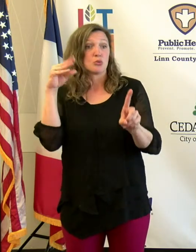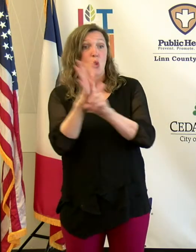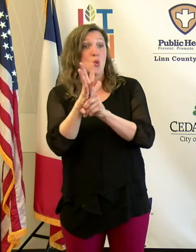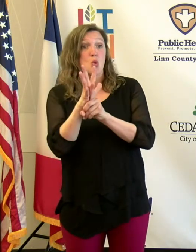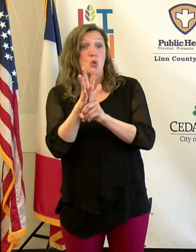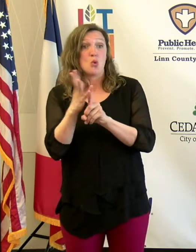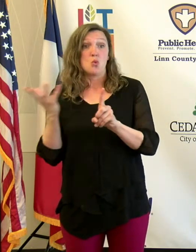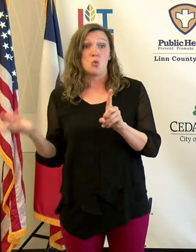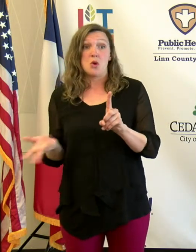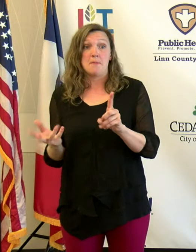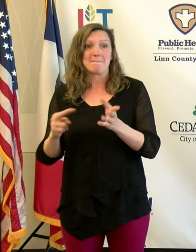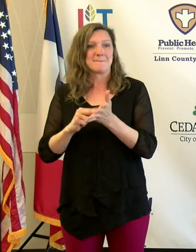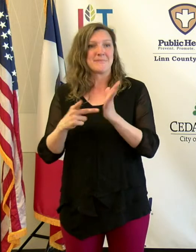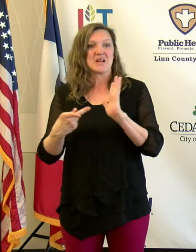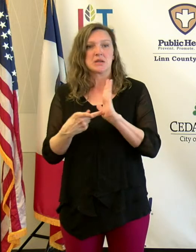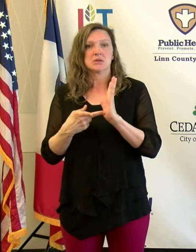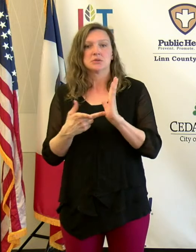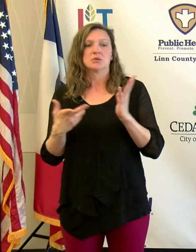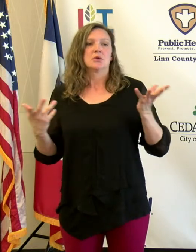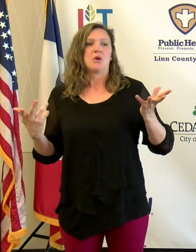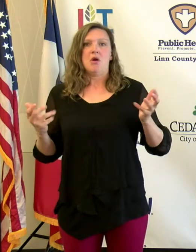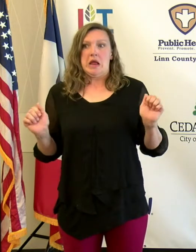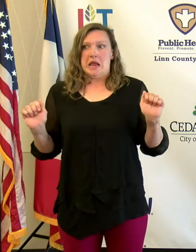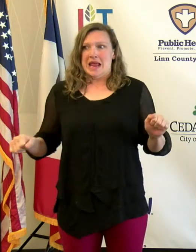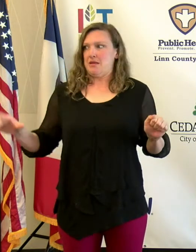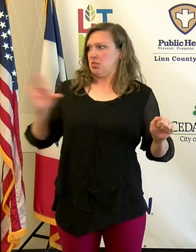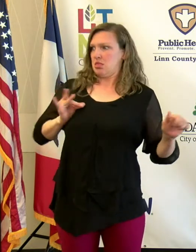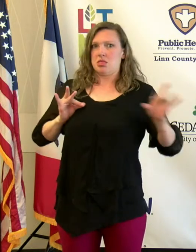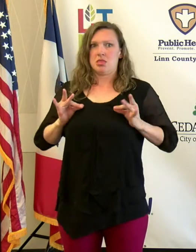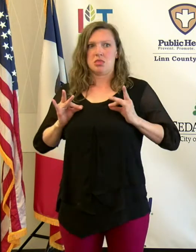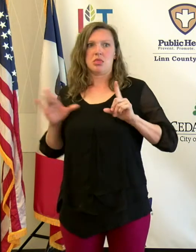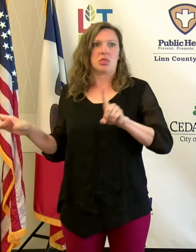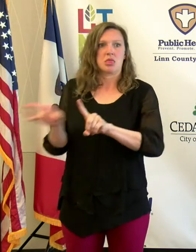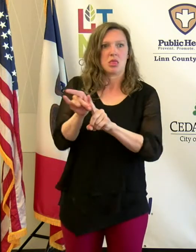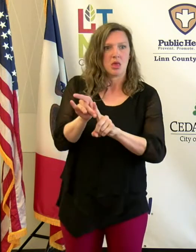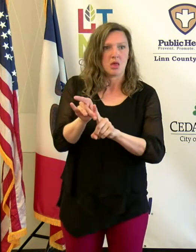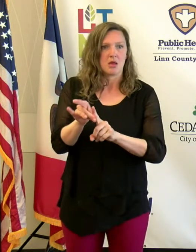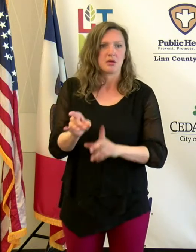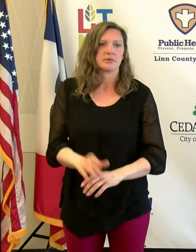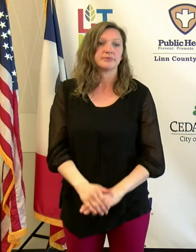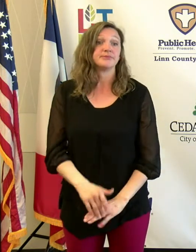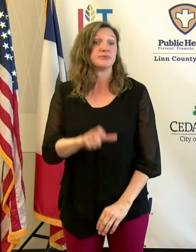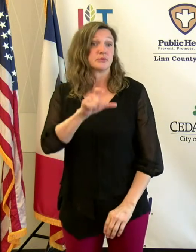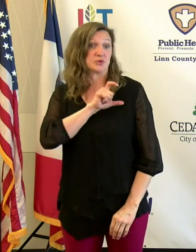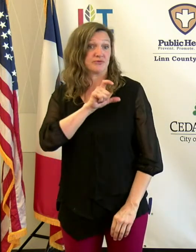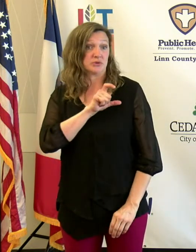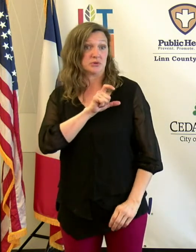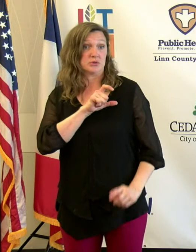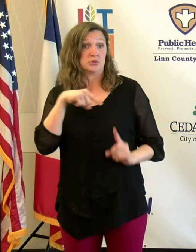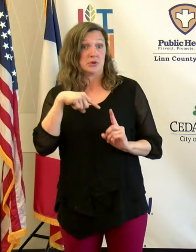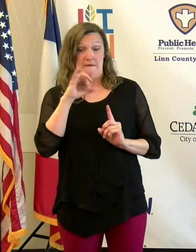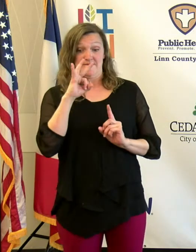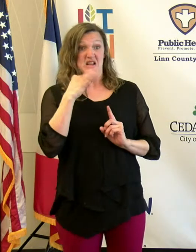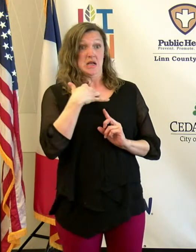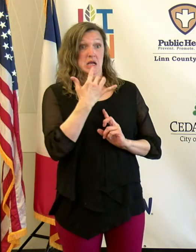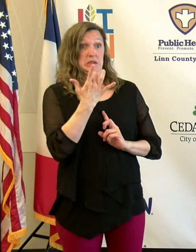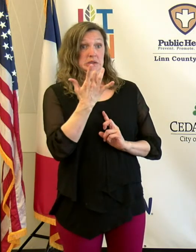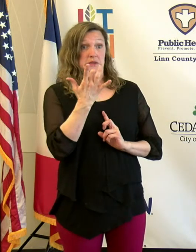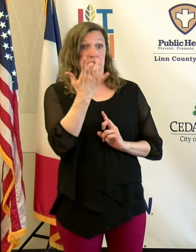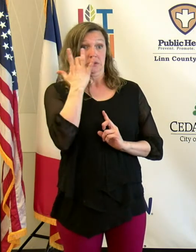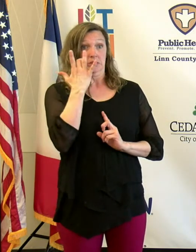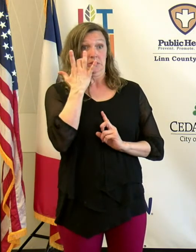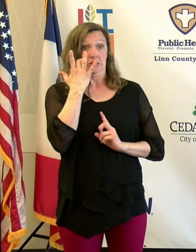virus. In speaking with the infected deputy and utilizing the jail's video recording system, all 11